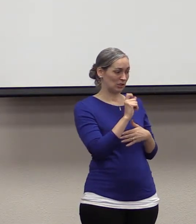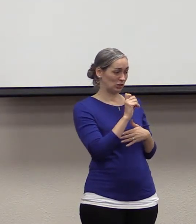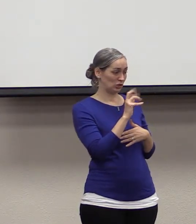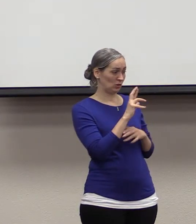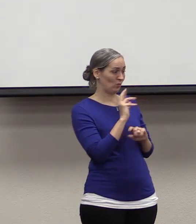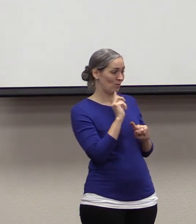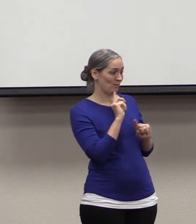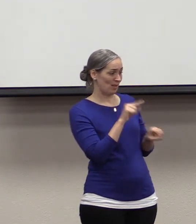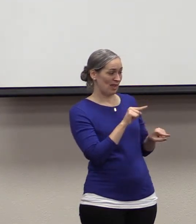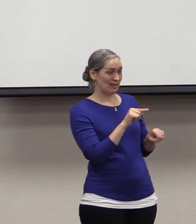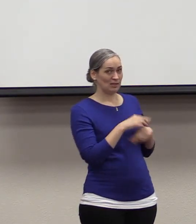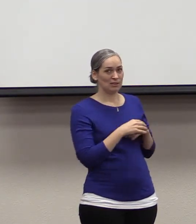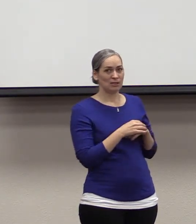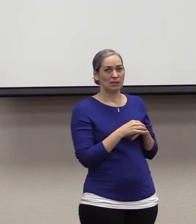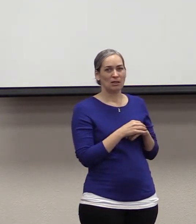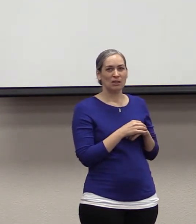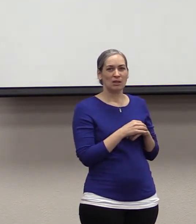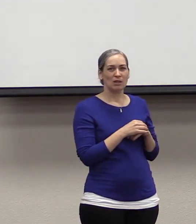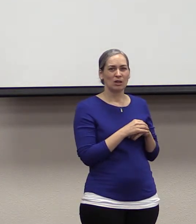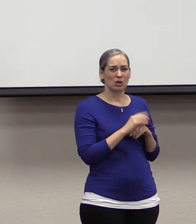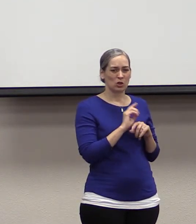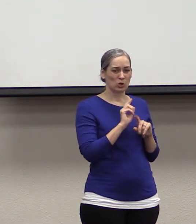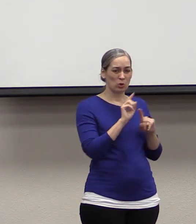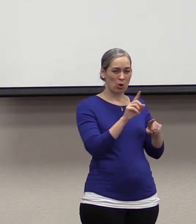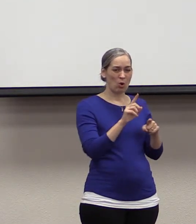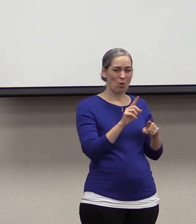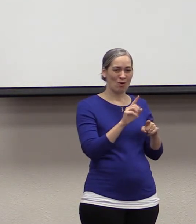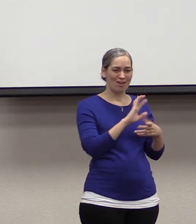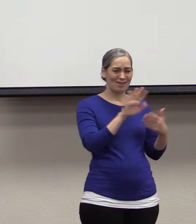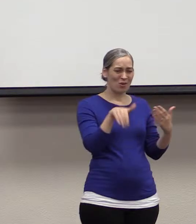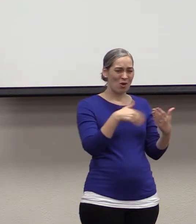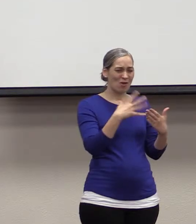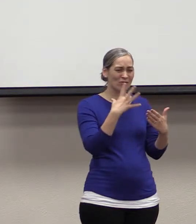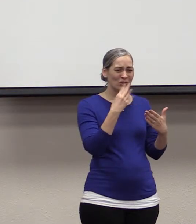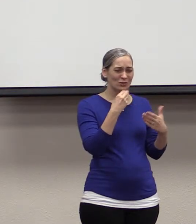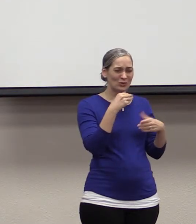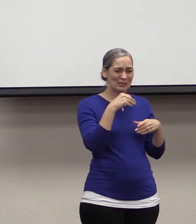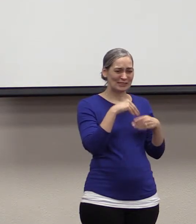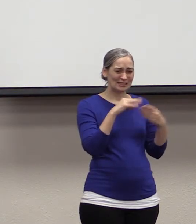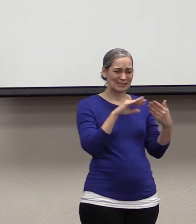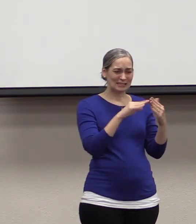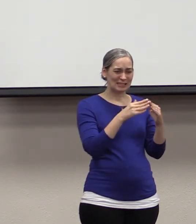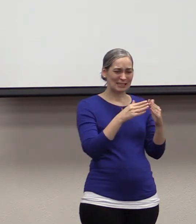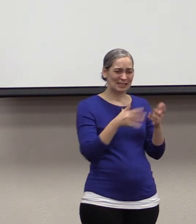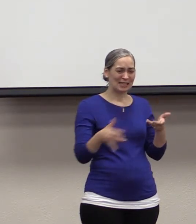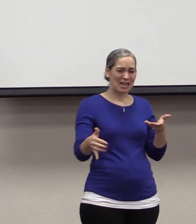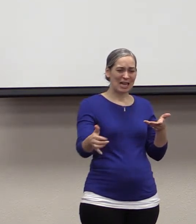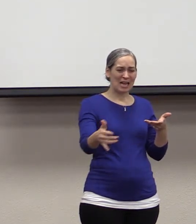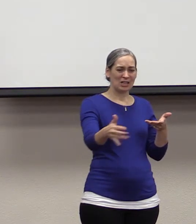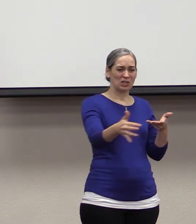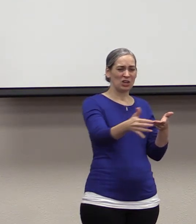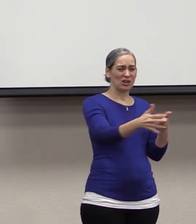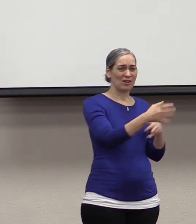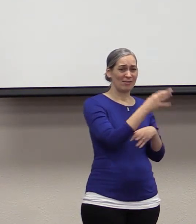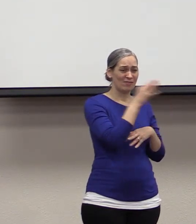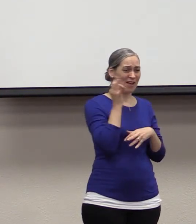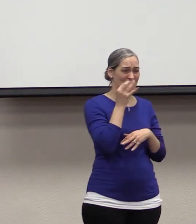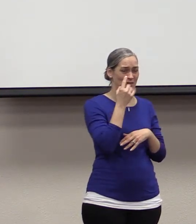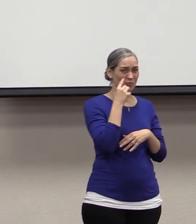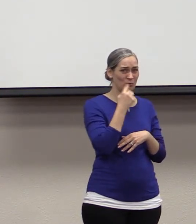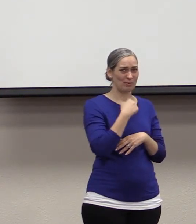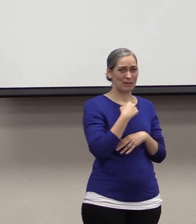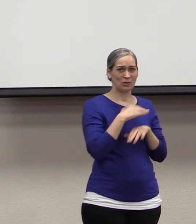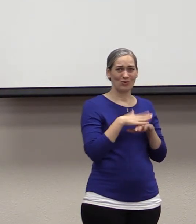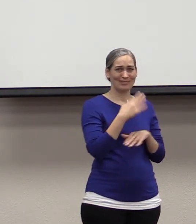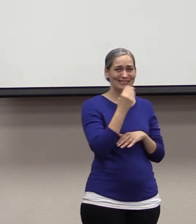to Mordecai, go gather together all the Jews who are in Susa and fast for me. Do not eat or drink